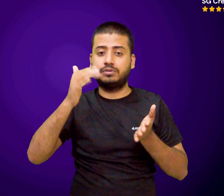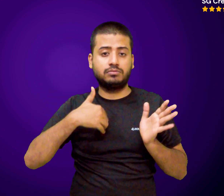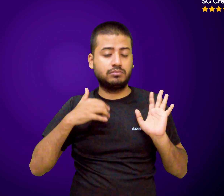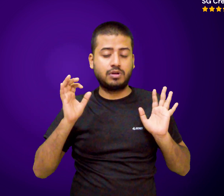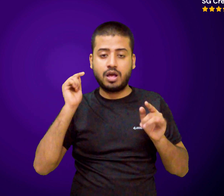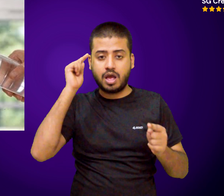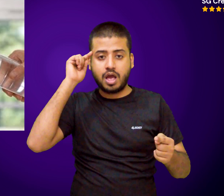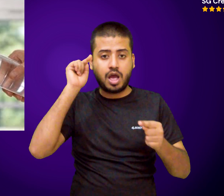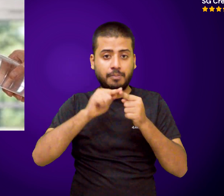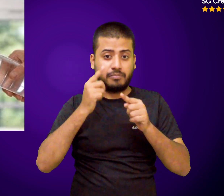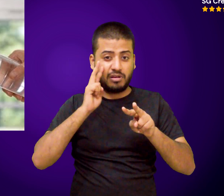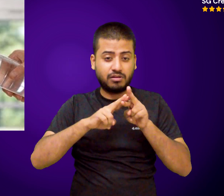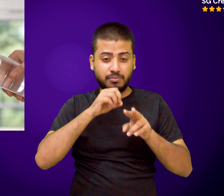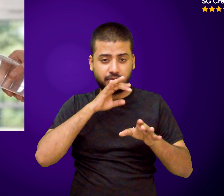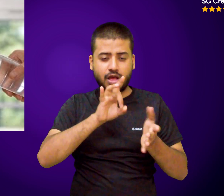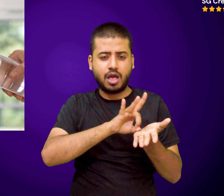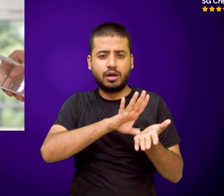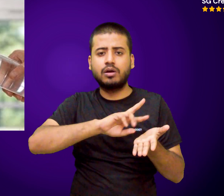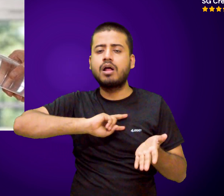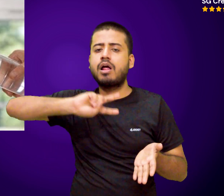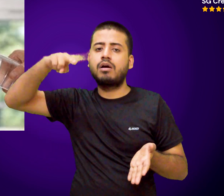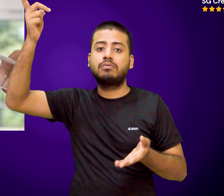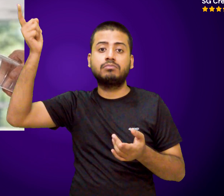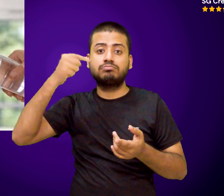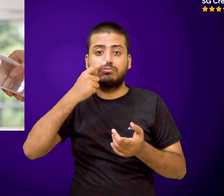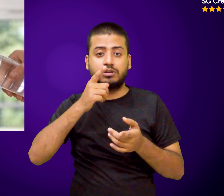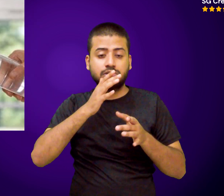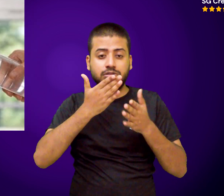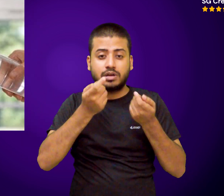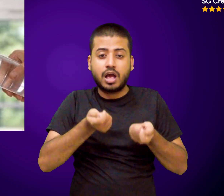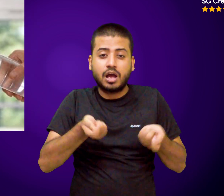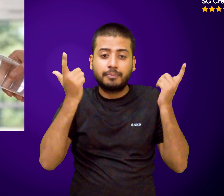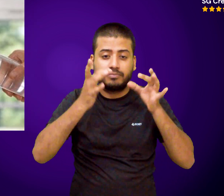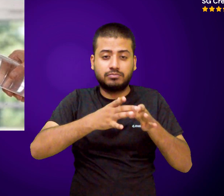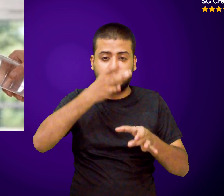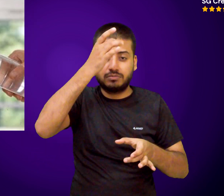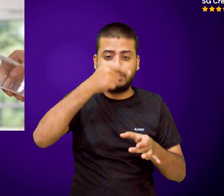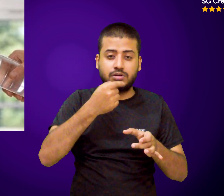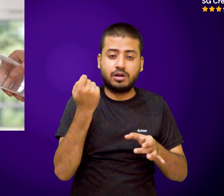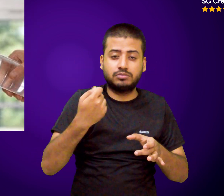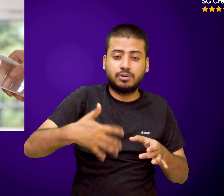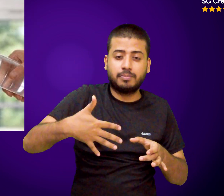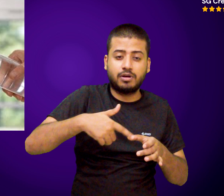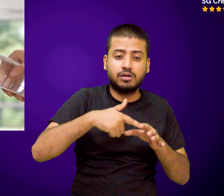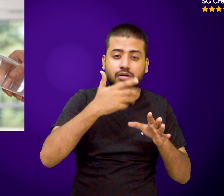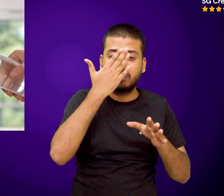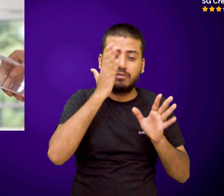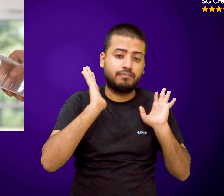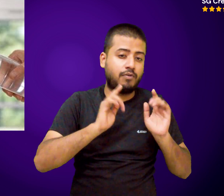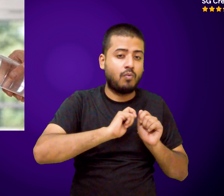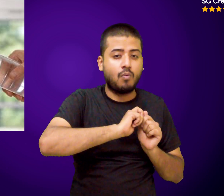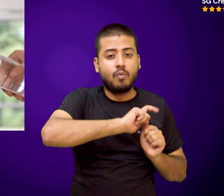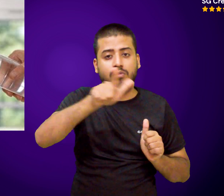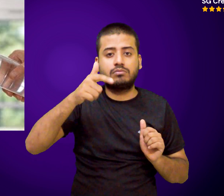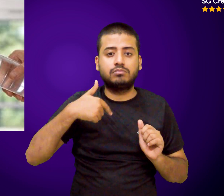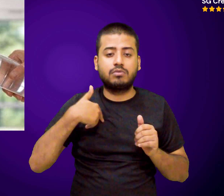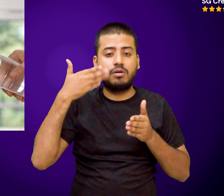growth. Reusing plastic bottles, especially if not properly cleaned, can lead to bacterial growth, potentially